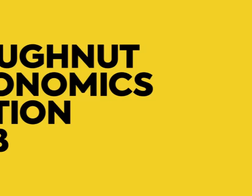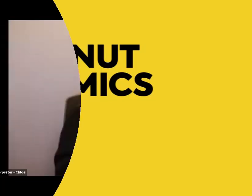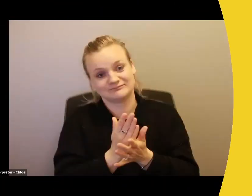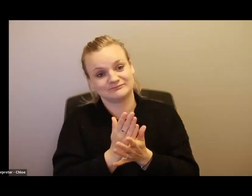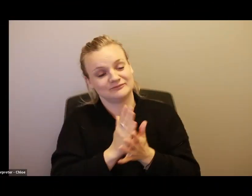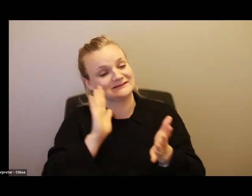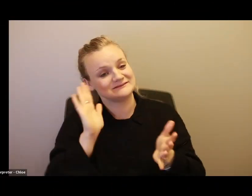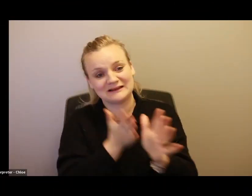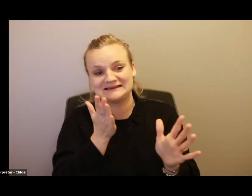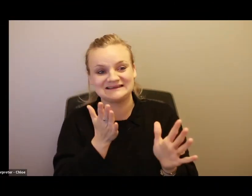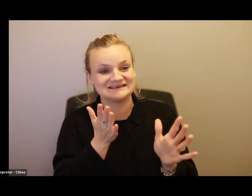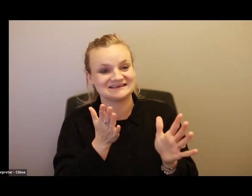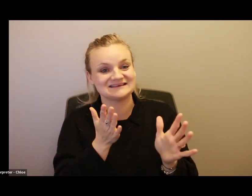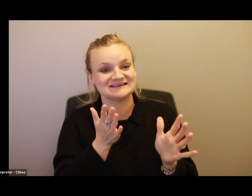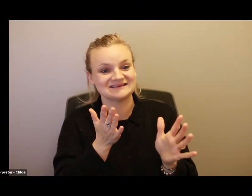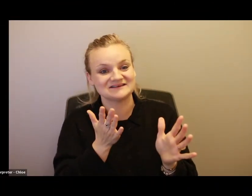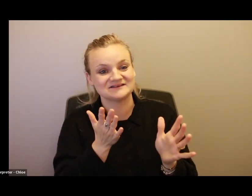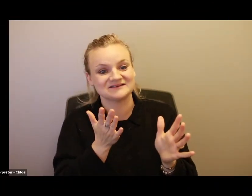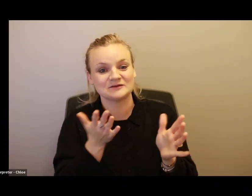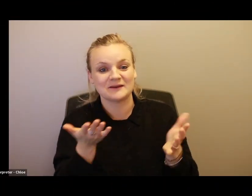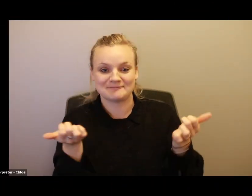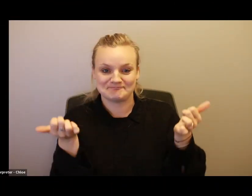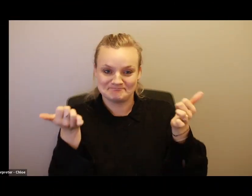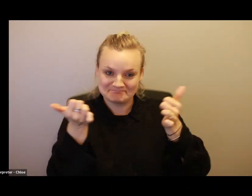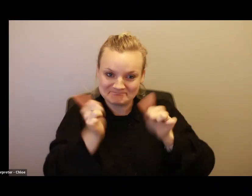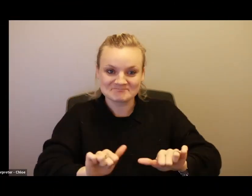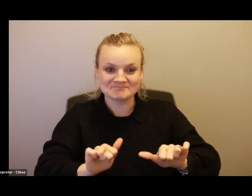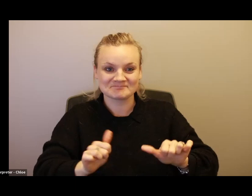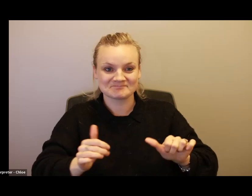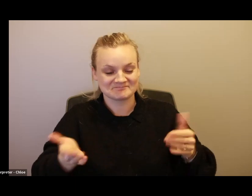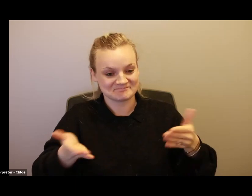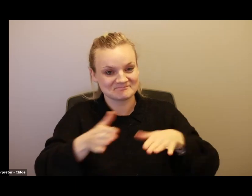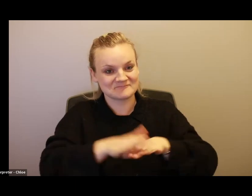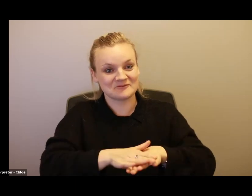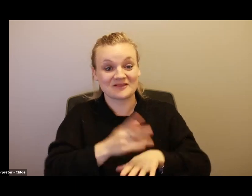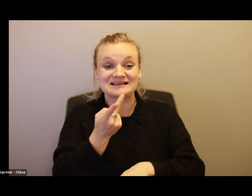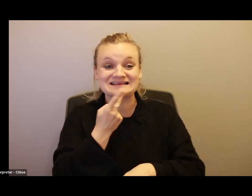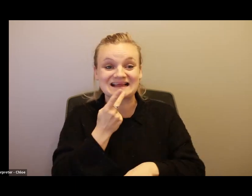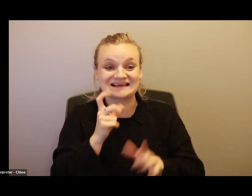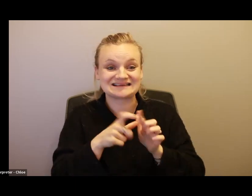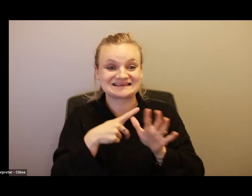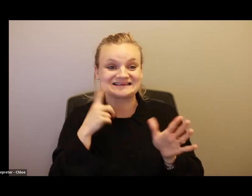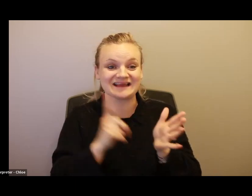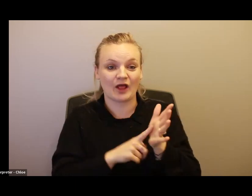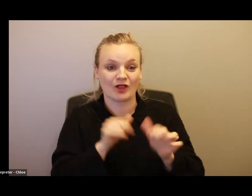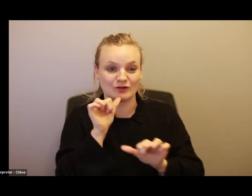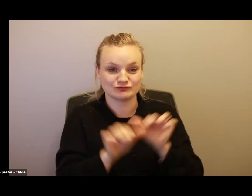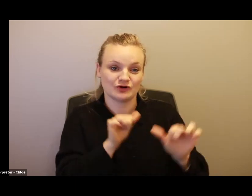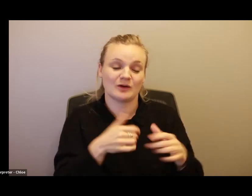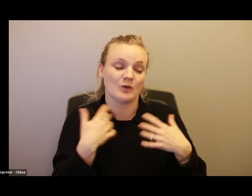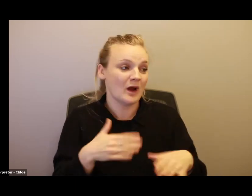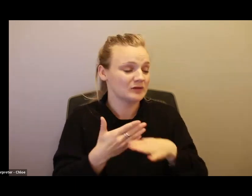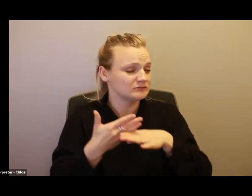I'm delighted to be closing the second deal program. This has been a lot of